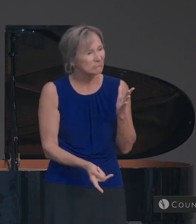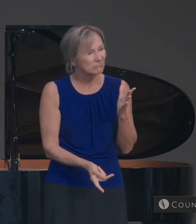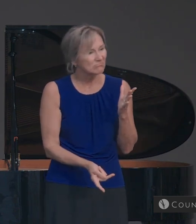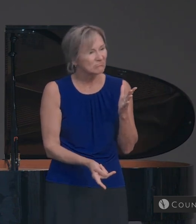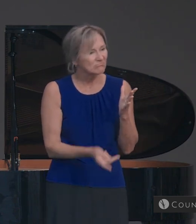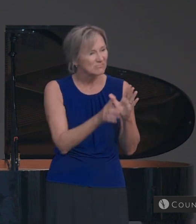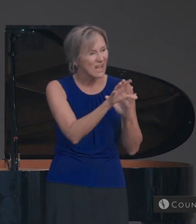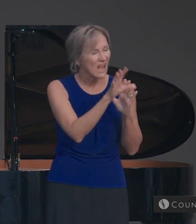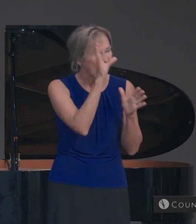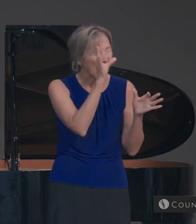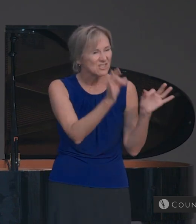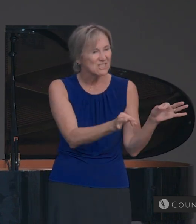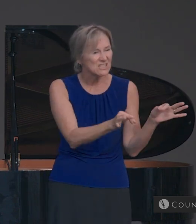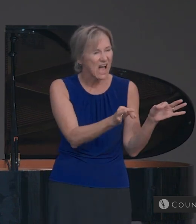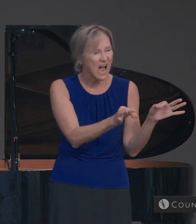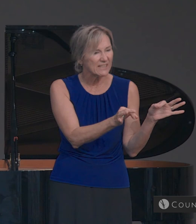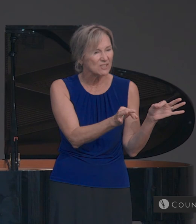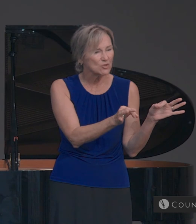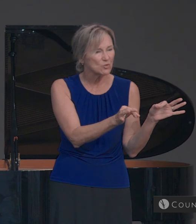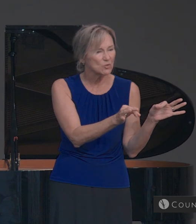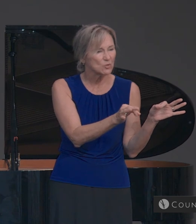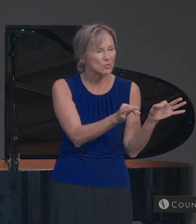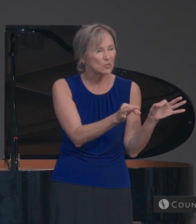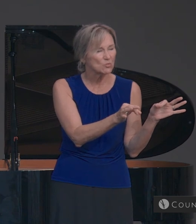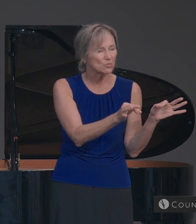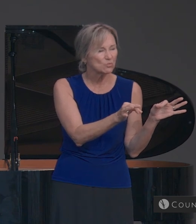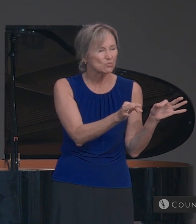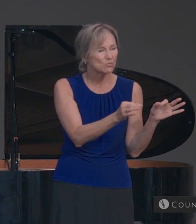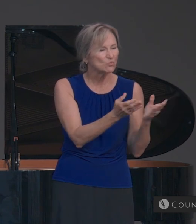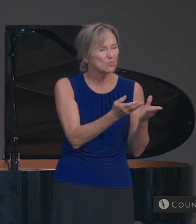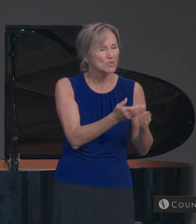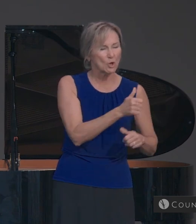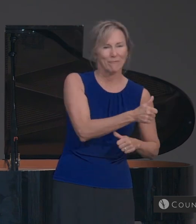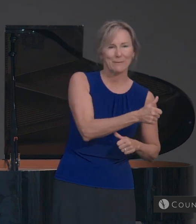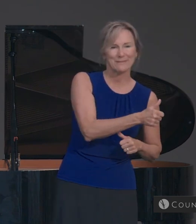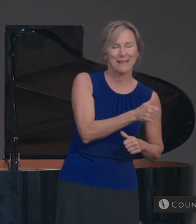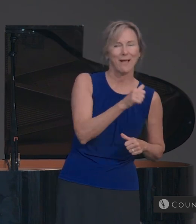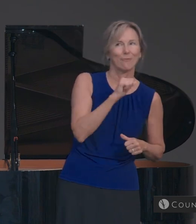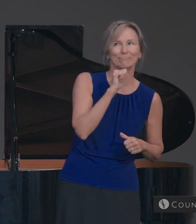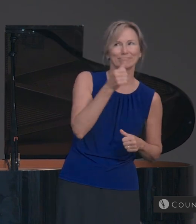rather chose than to be obedient to his creator, man chose to serve himself.